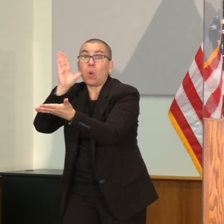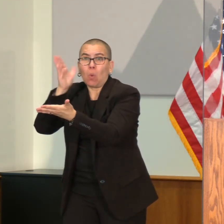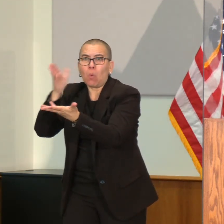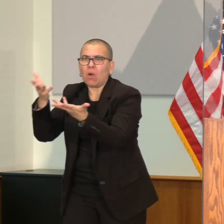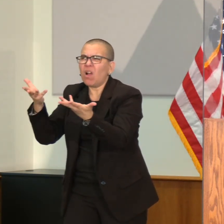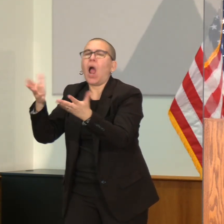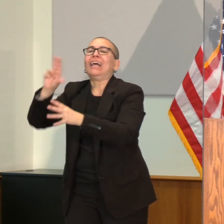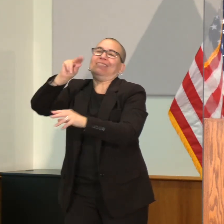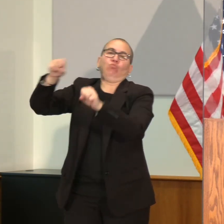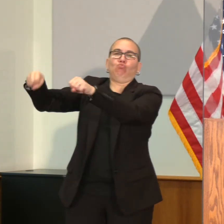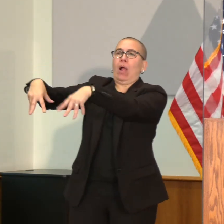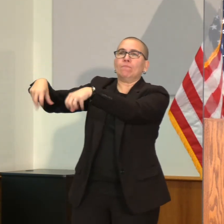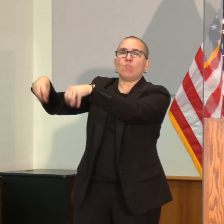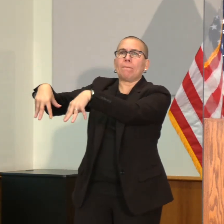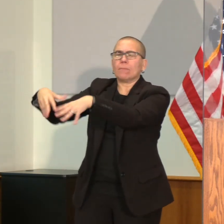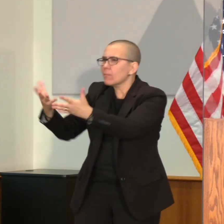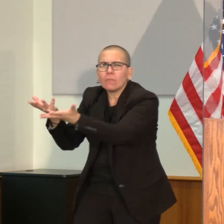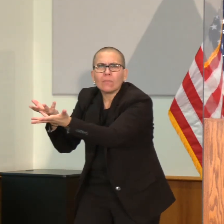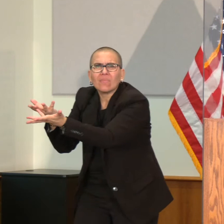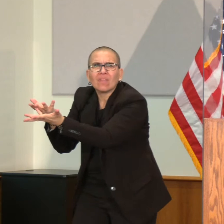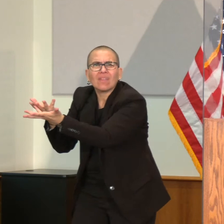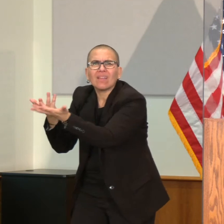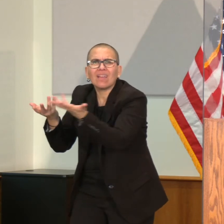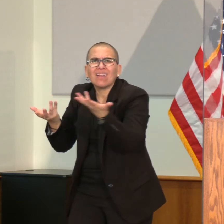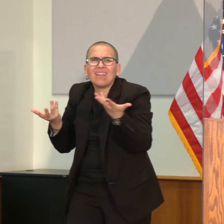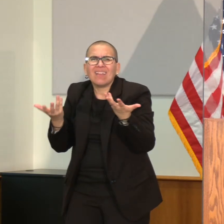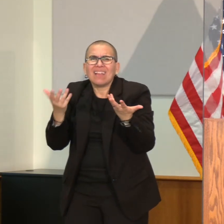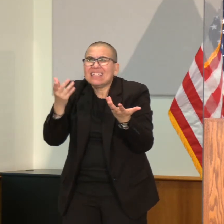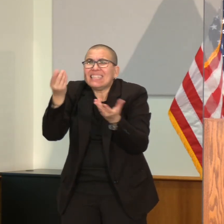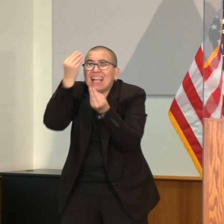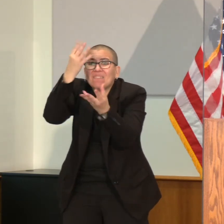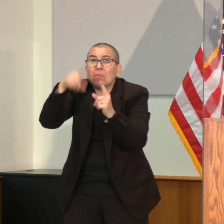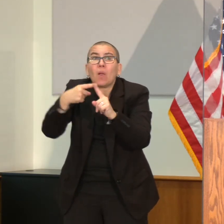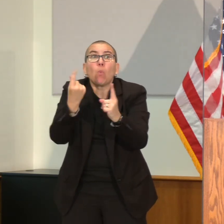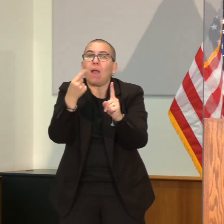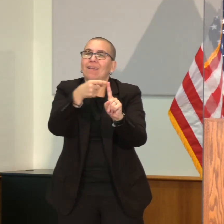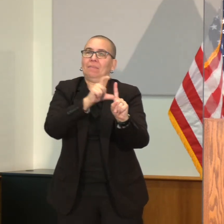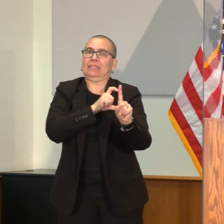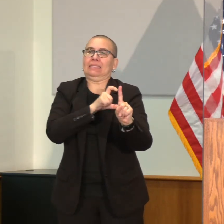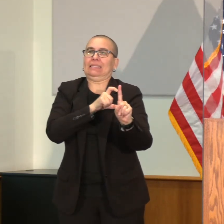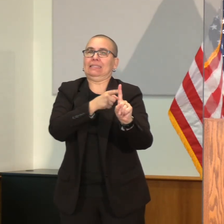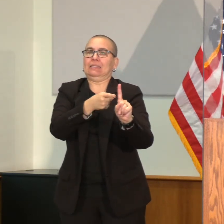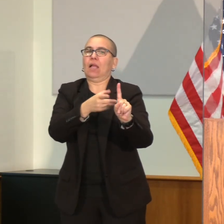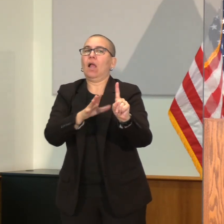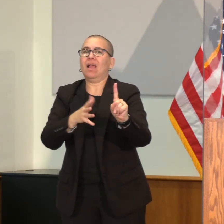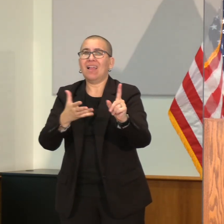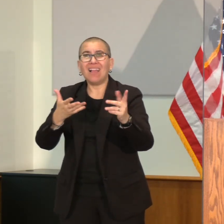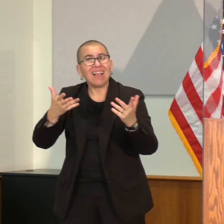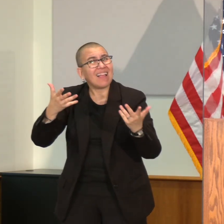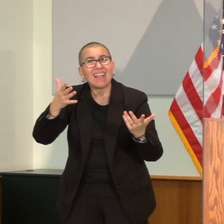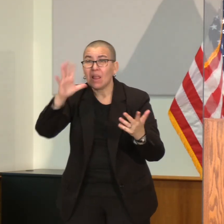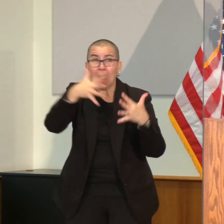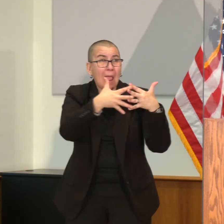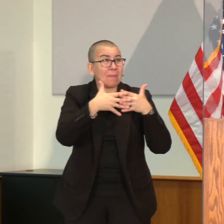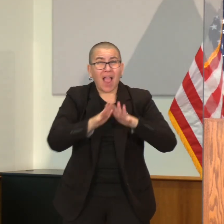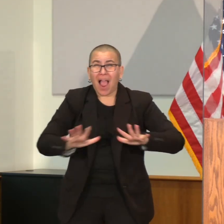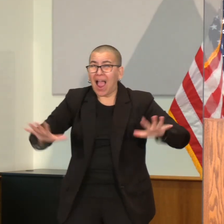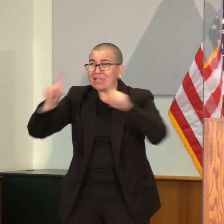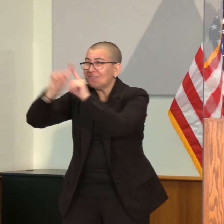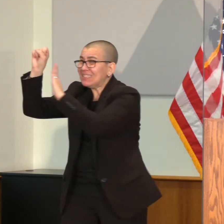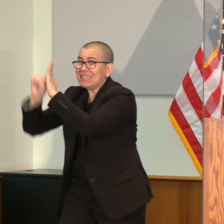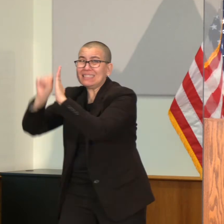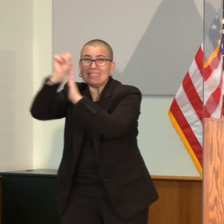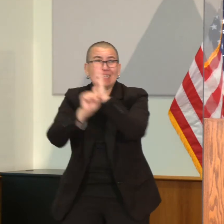Minnesotans to hold an informational issue on policing issues. Across the nation, state legislatures are